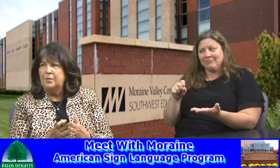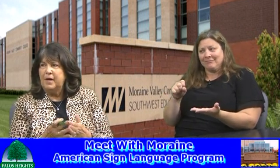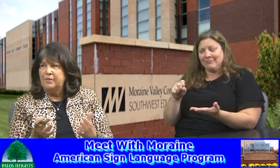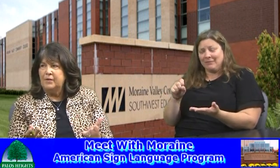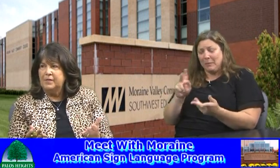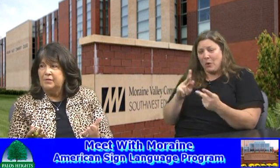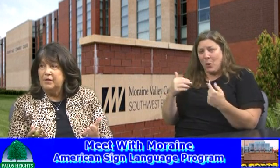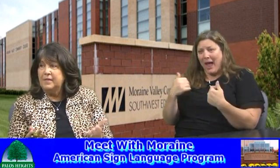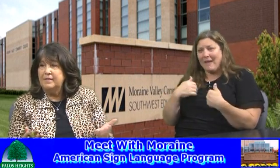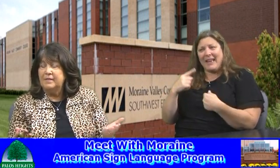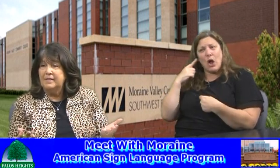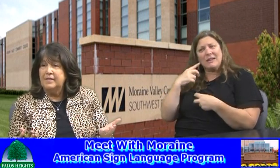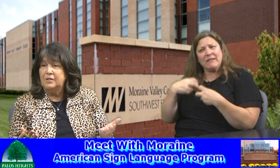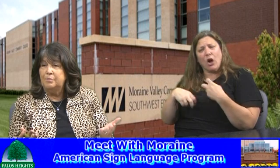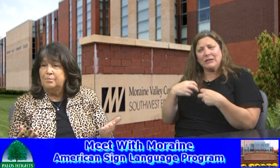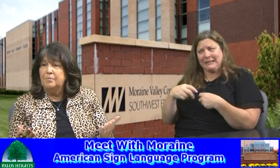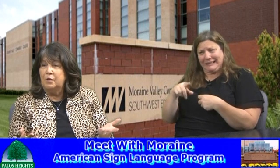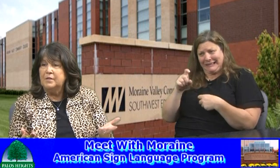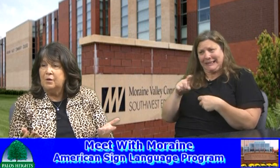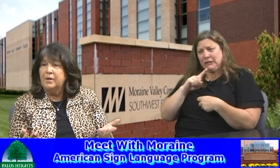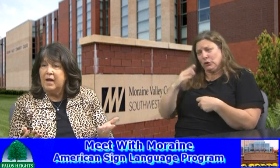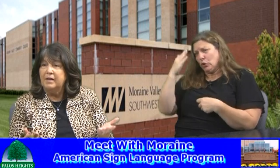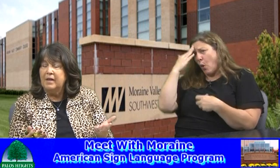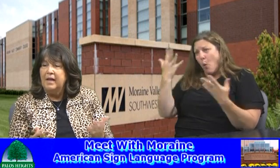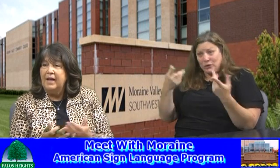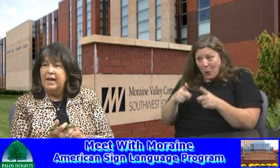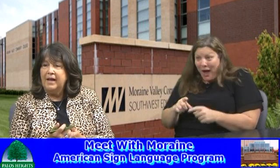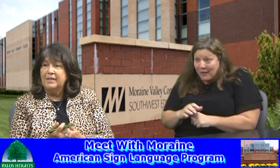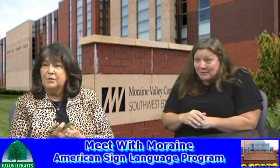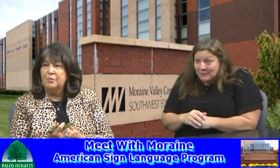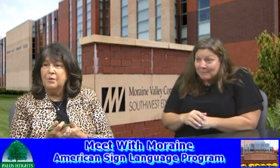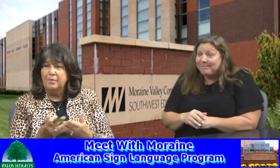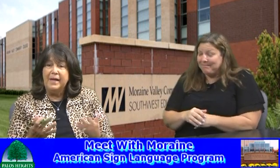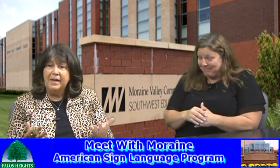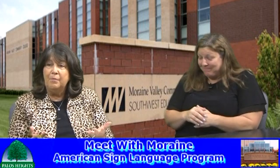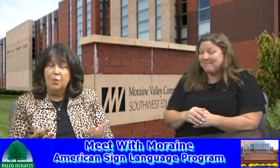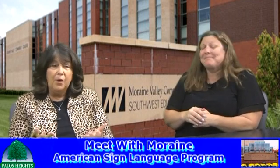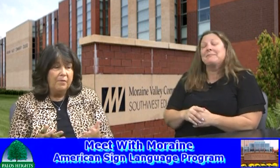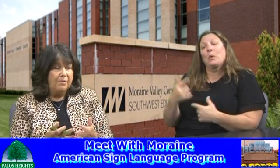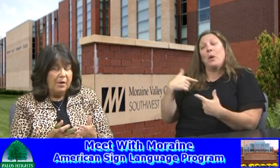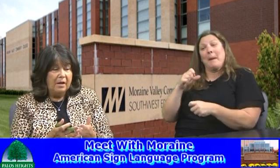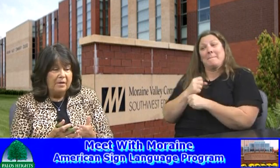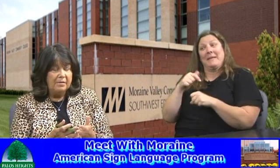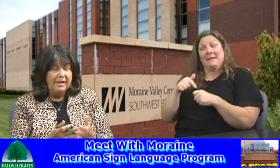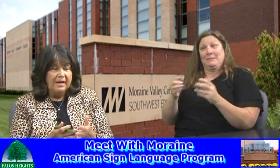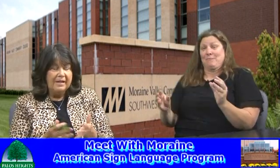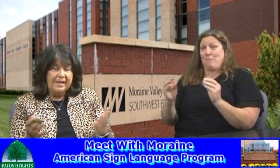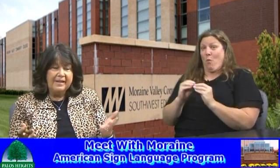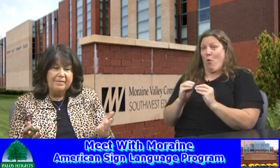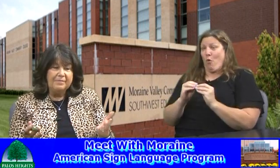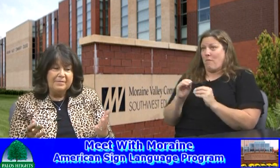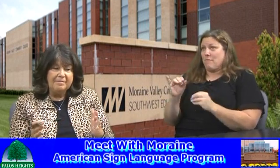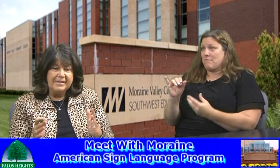people who have hearing difficulties need to know what's going on. And we're making it more